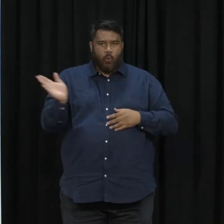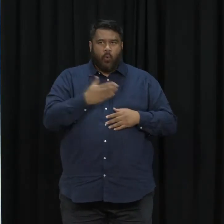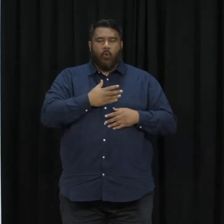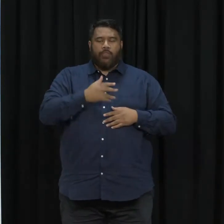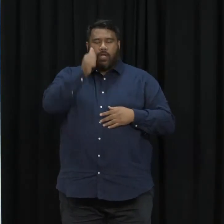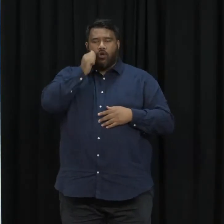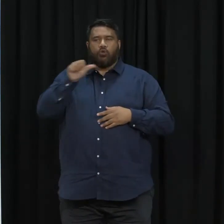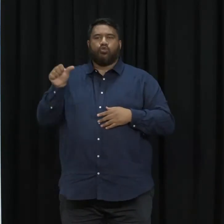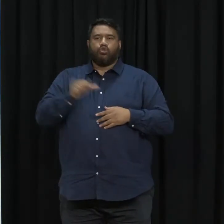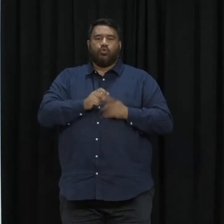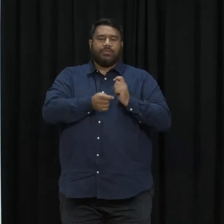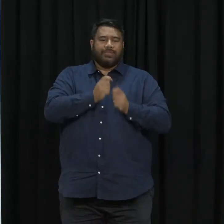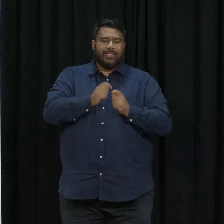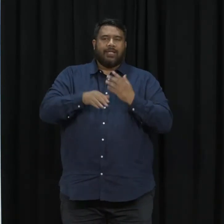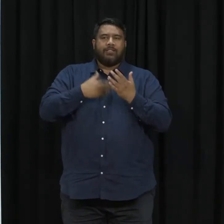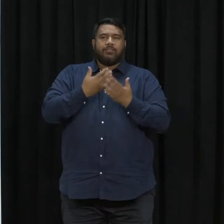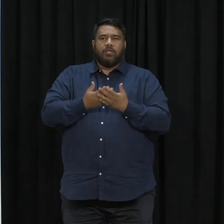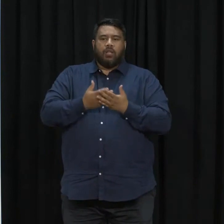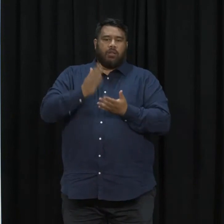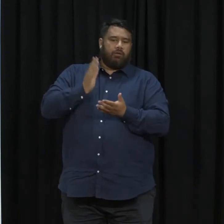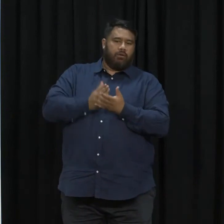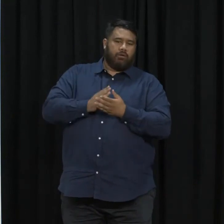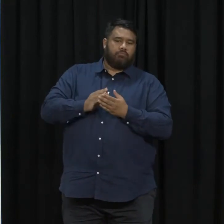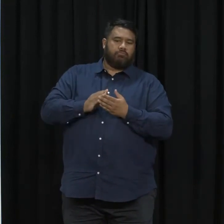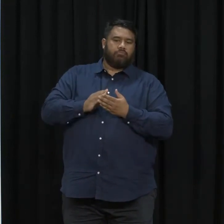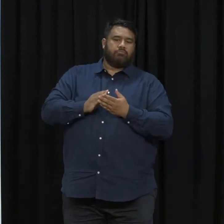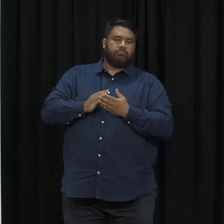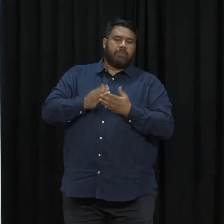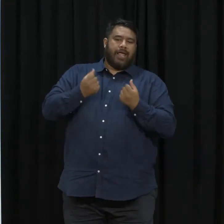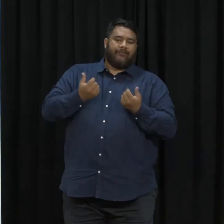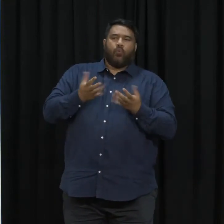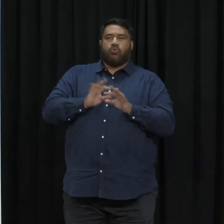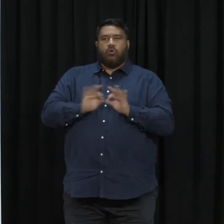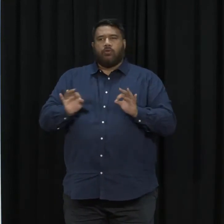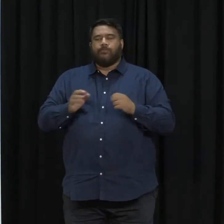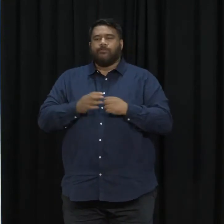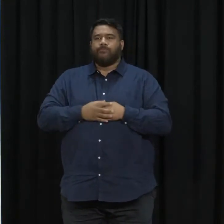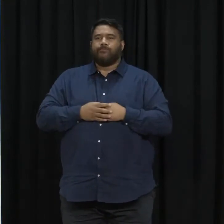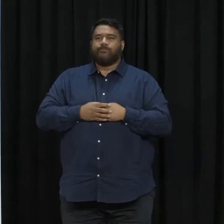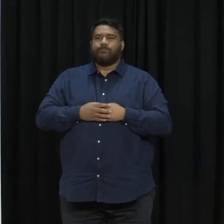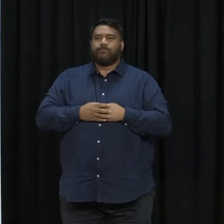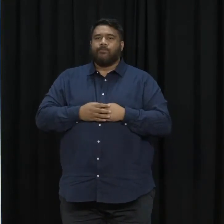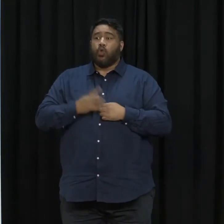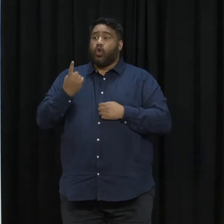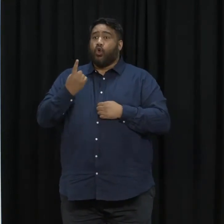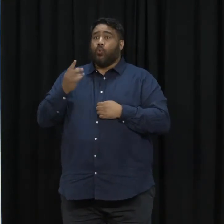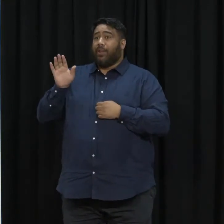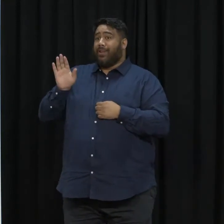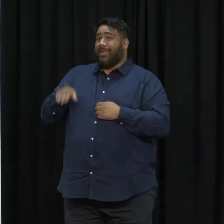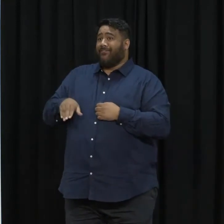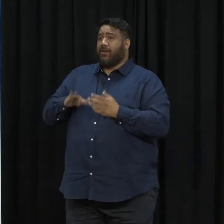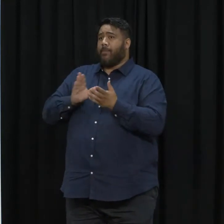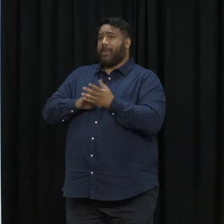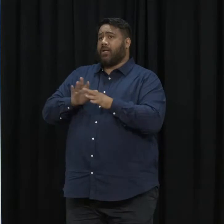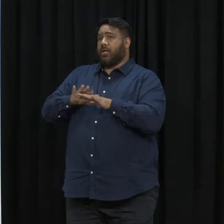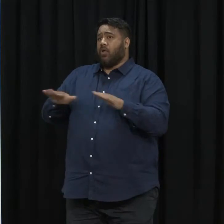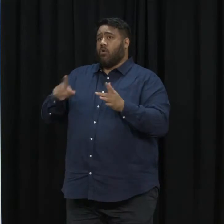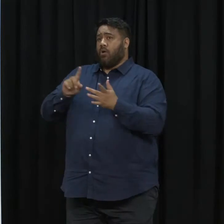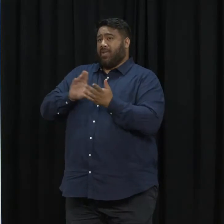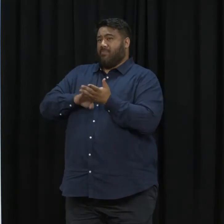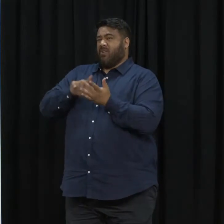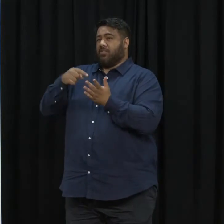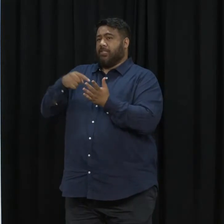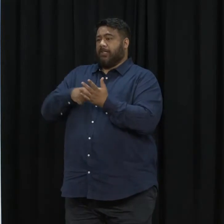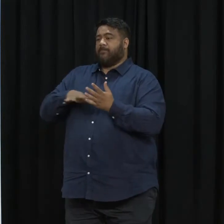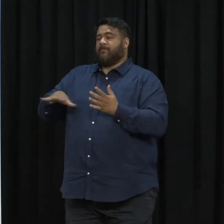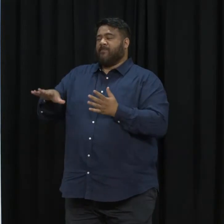a test and isolate until such time as it comes back negative. The remainder of people from the Manukau Institute of Technology